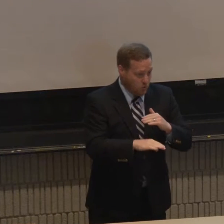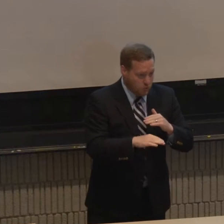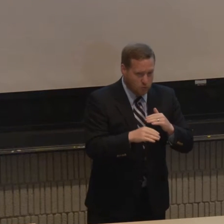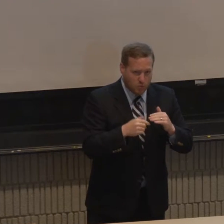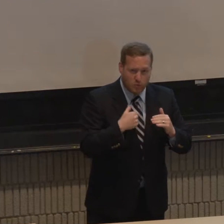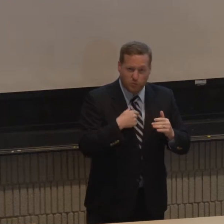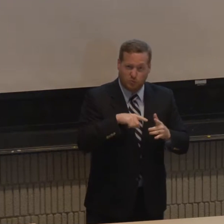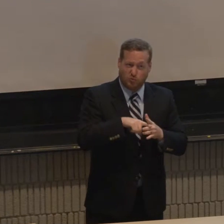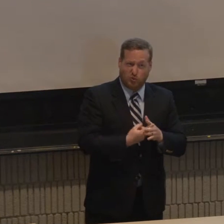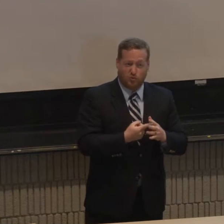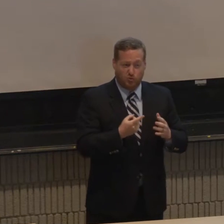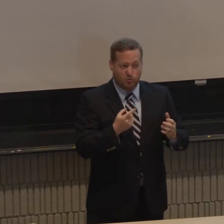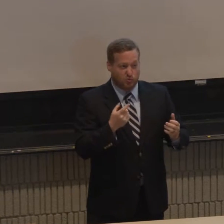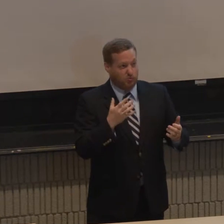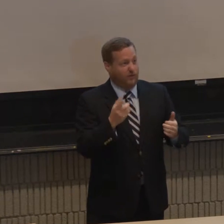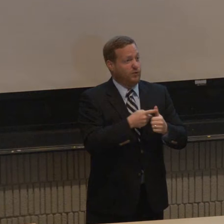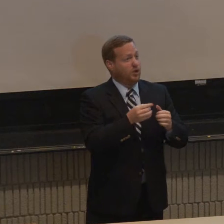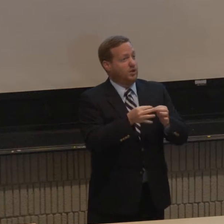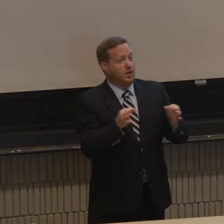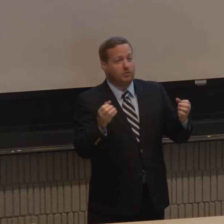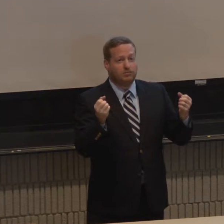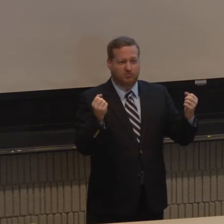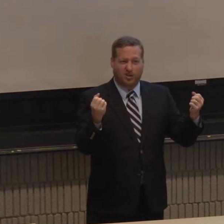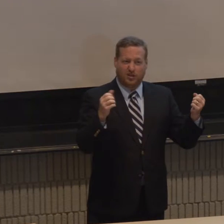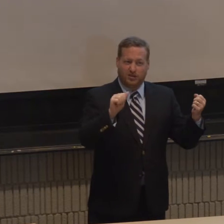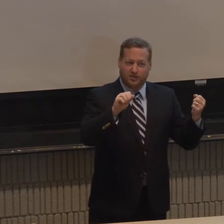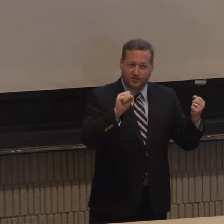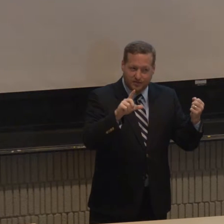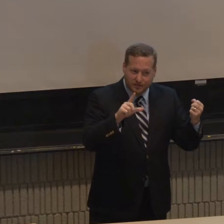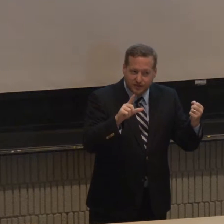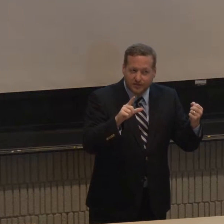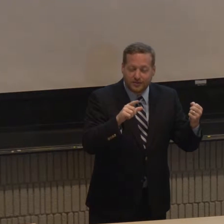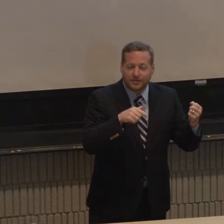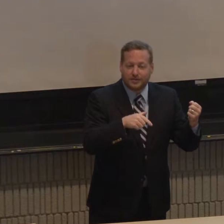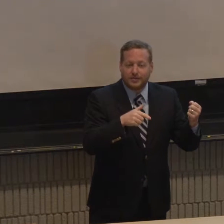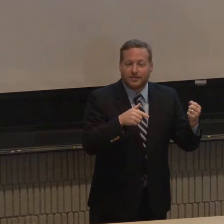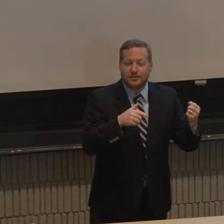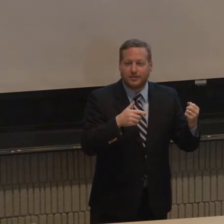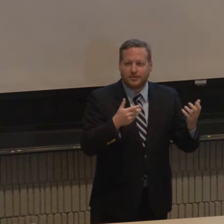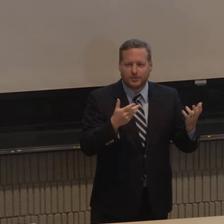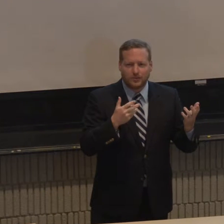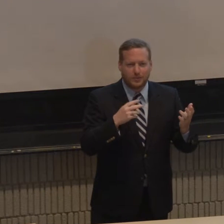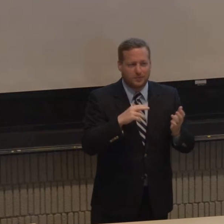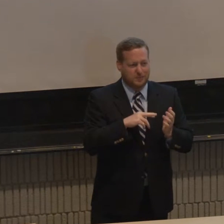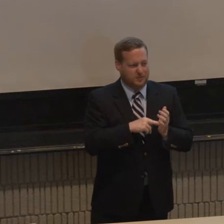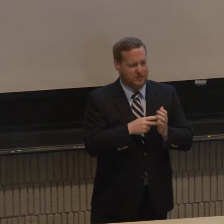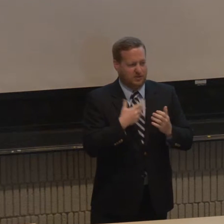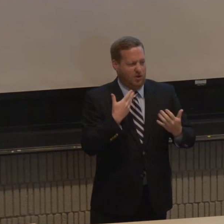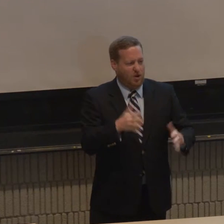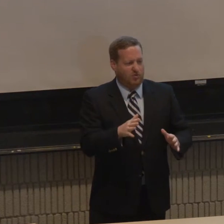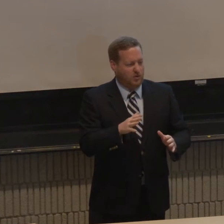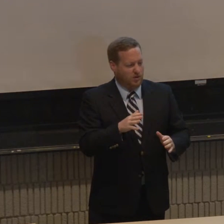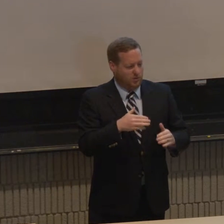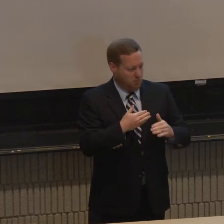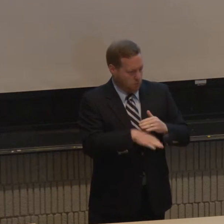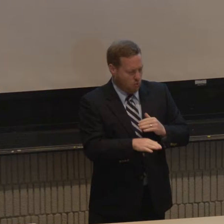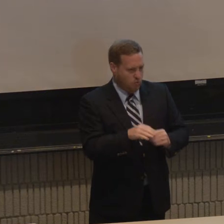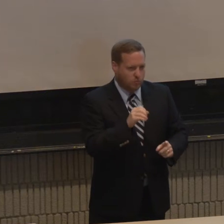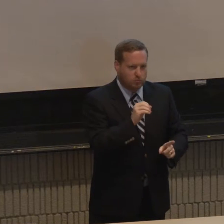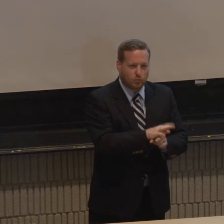me, they decided to put me into the Maryland School for the Deaf. My first language is American Sign Language.